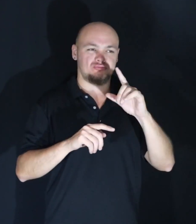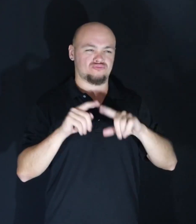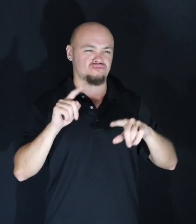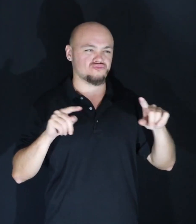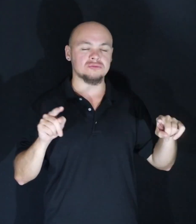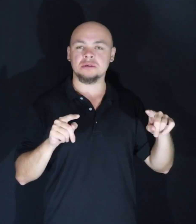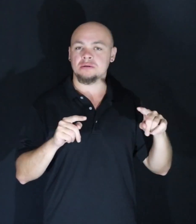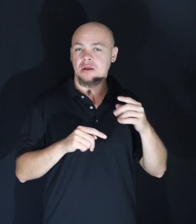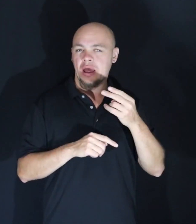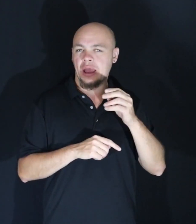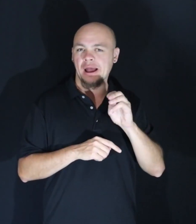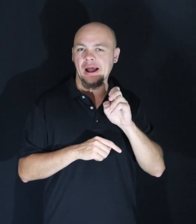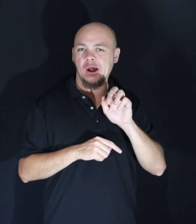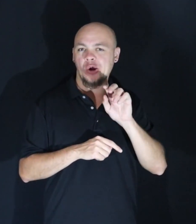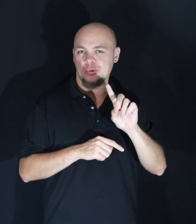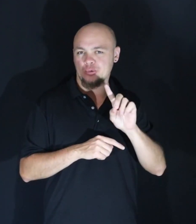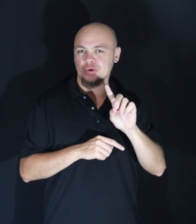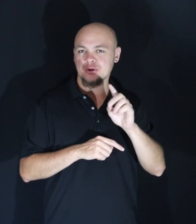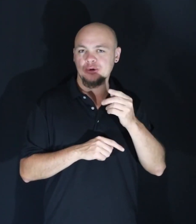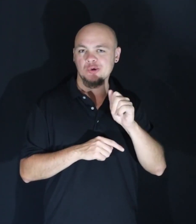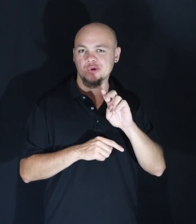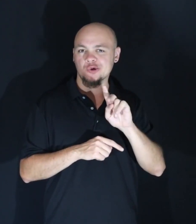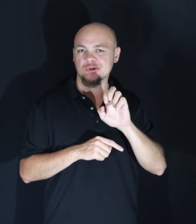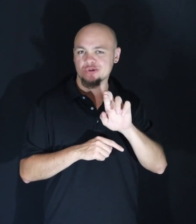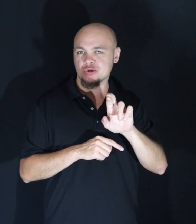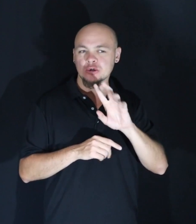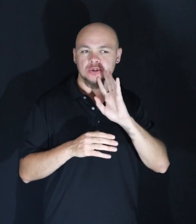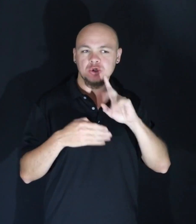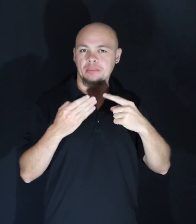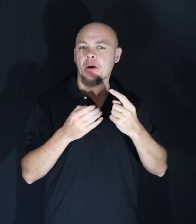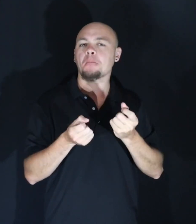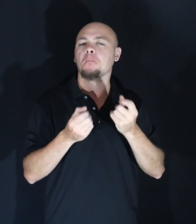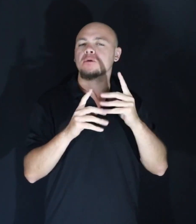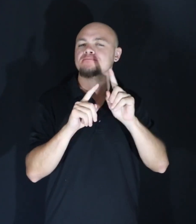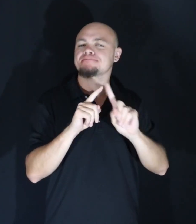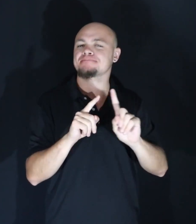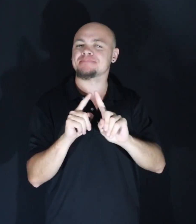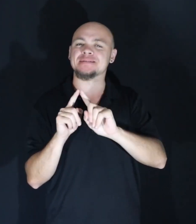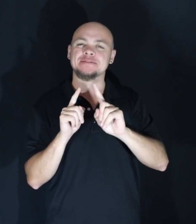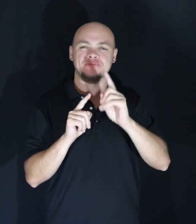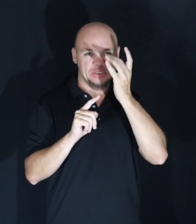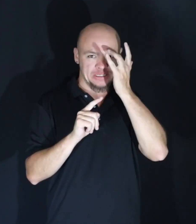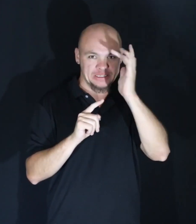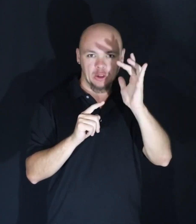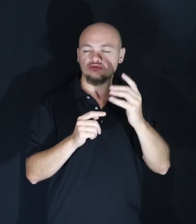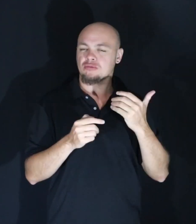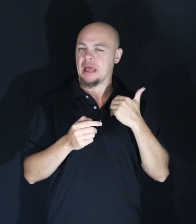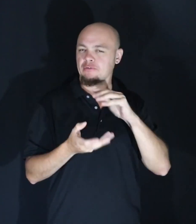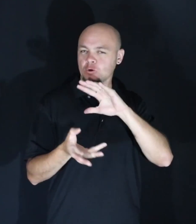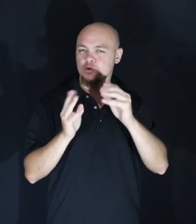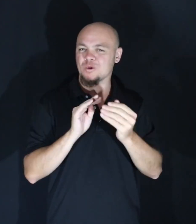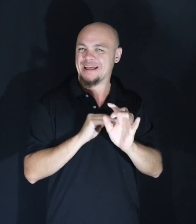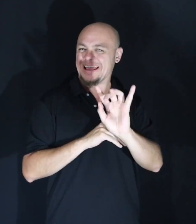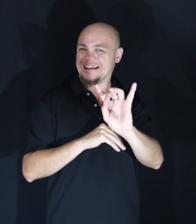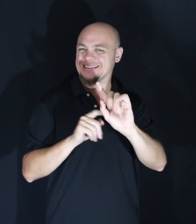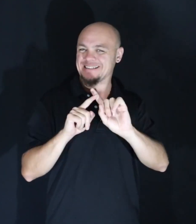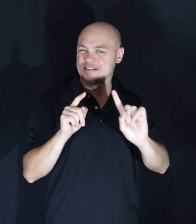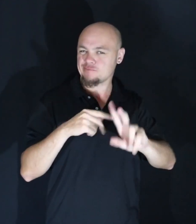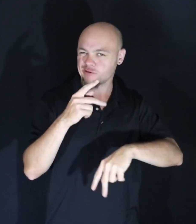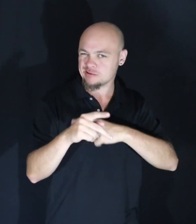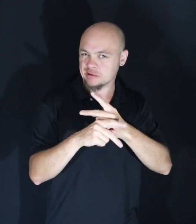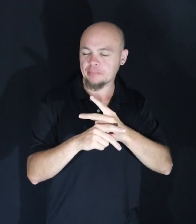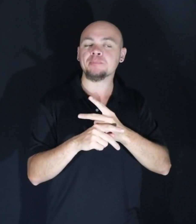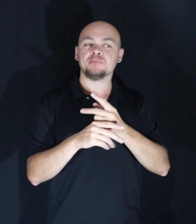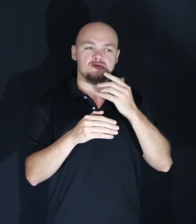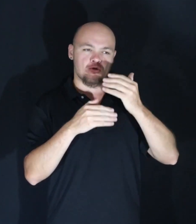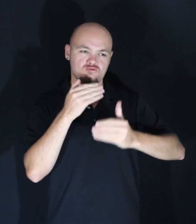Howard Gardner developed a theory of multiple intelligence. He states that there are 8 types of intelligence, each with a different way of